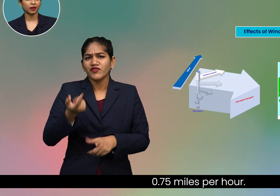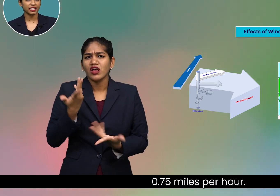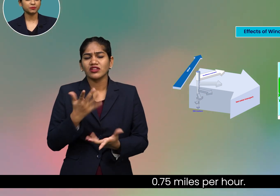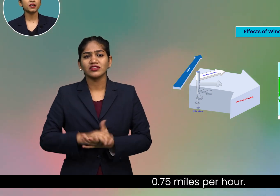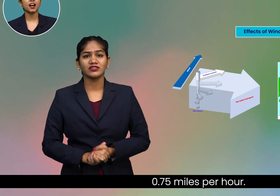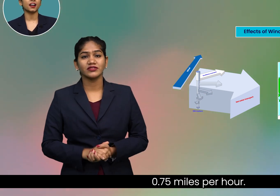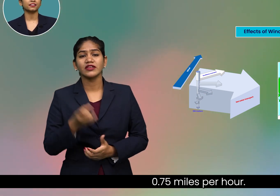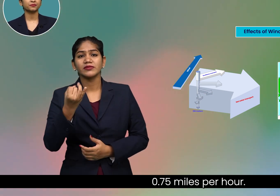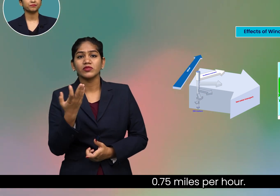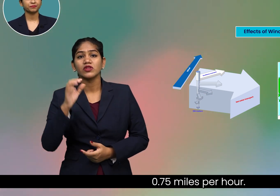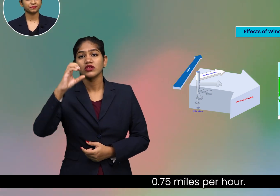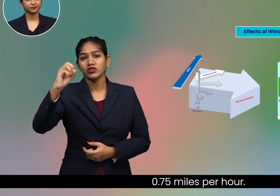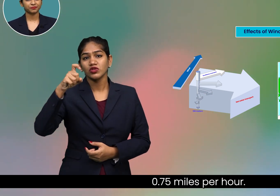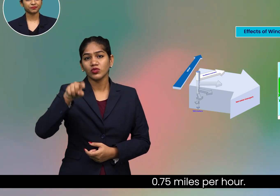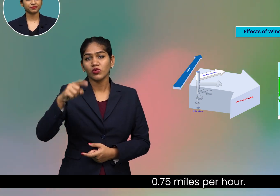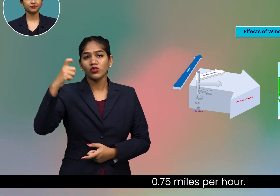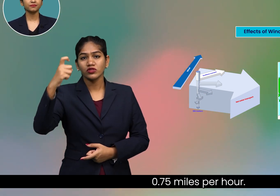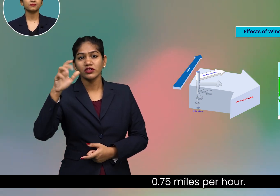0.75 miles per hour.